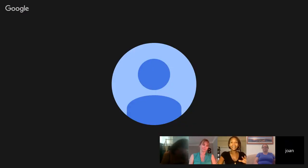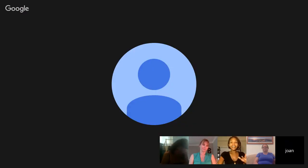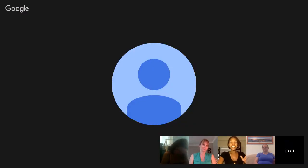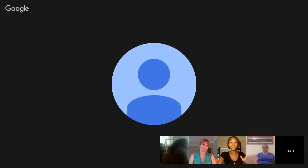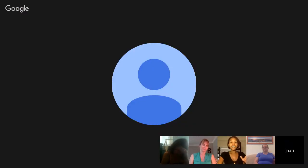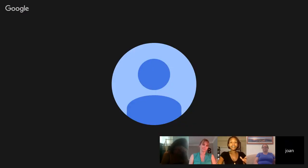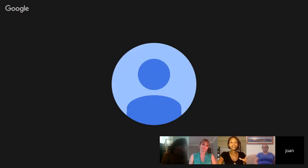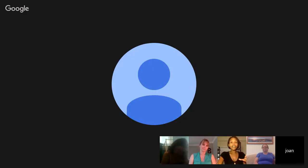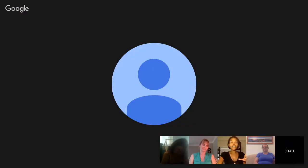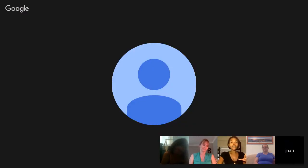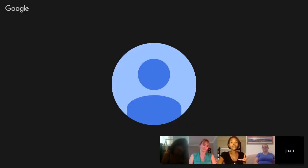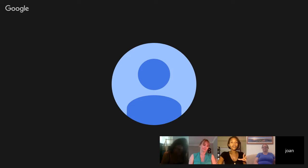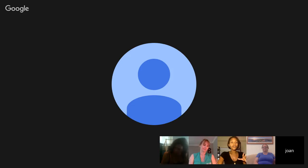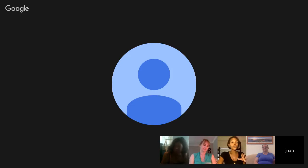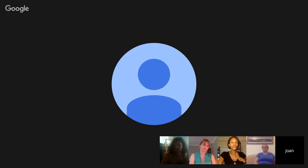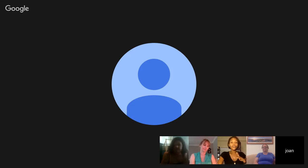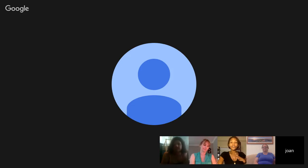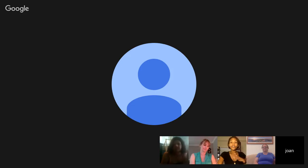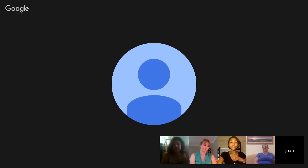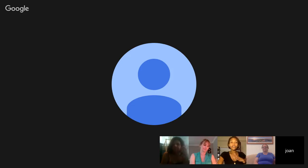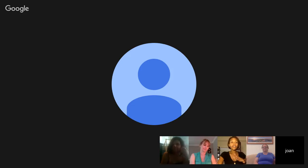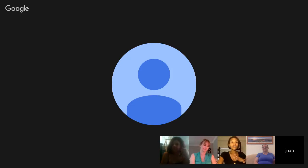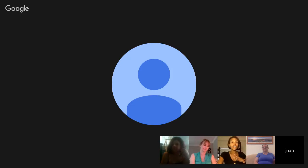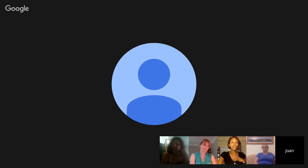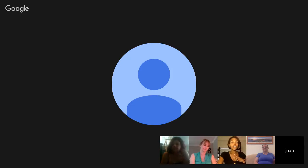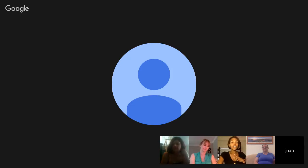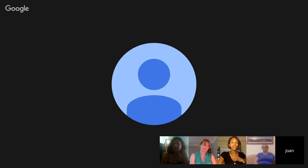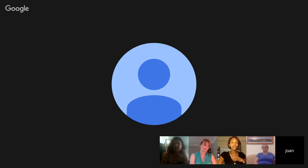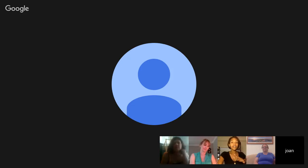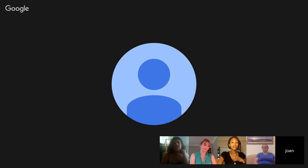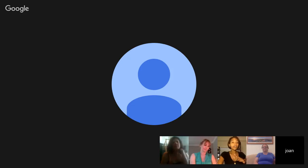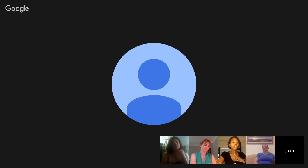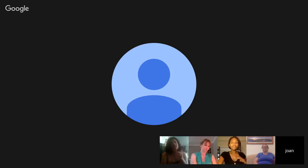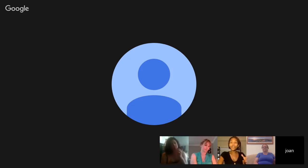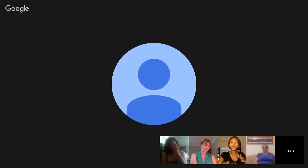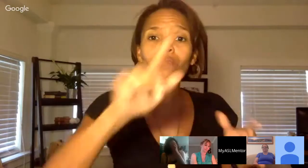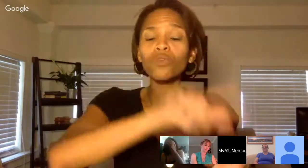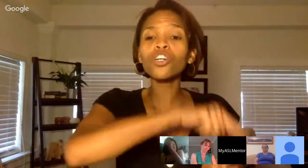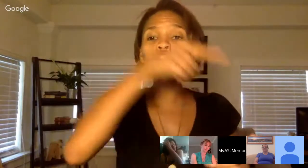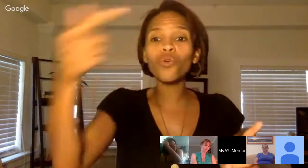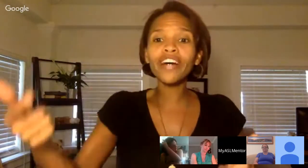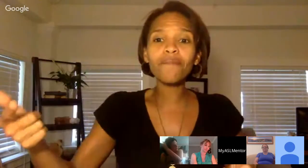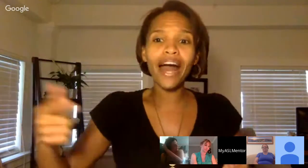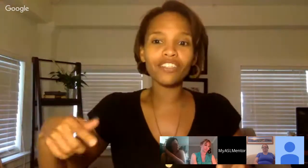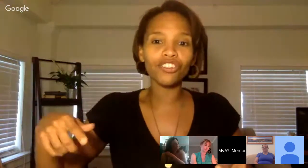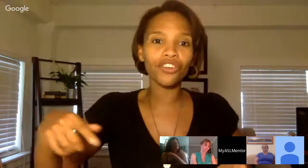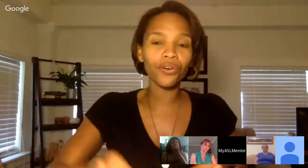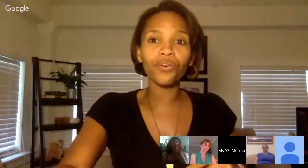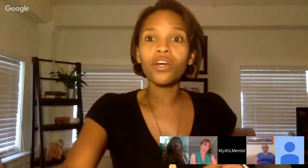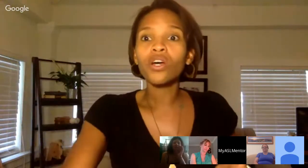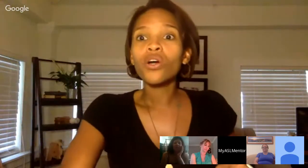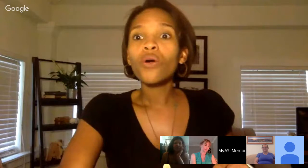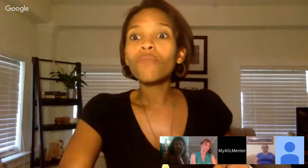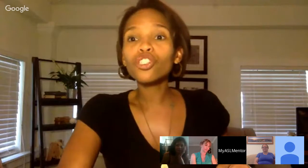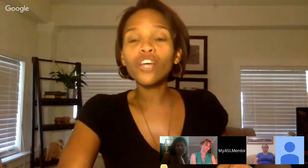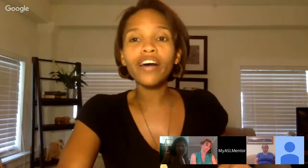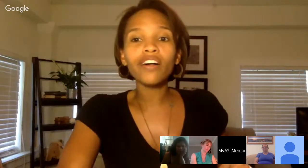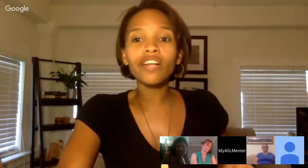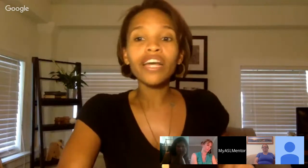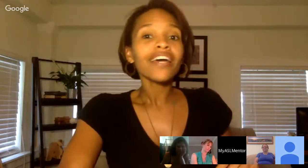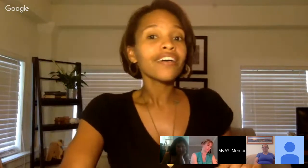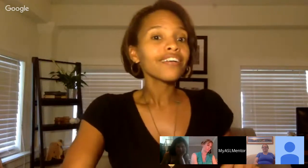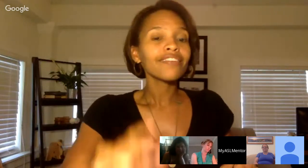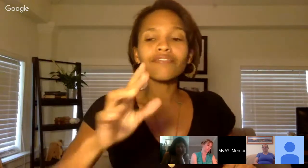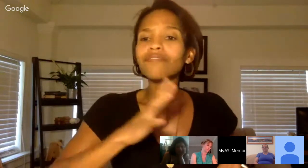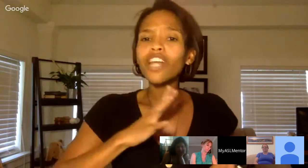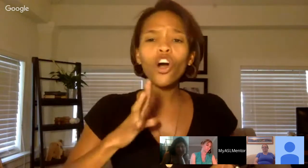I'm sorry, I'm a little distracted. Can I try to get on my phone and then I can be more? No, we'll come back to you. I'm sorry, I'm